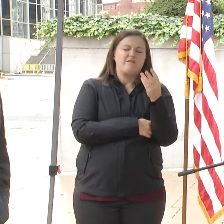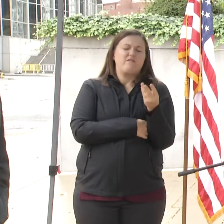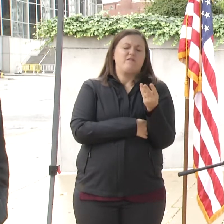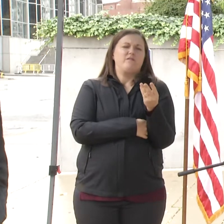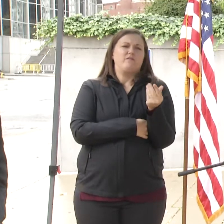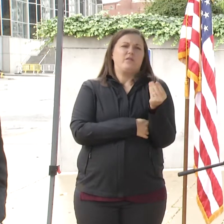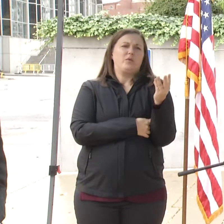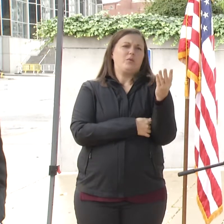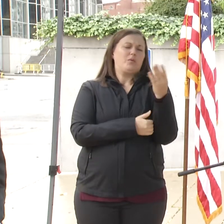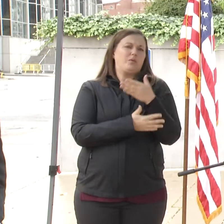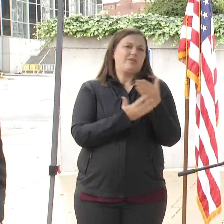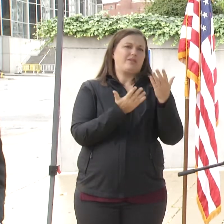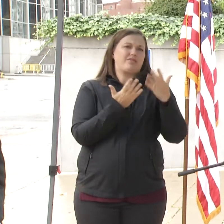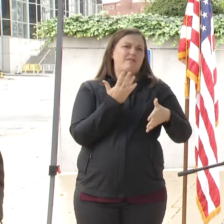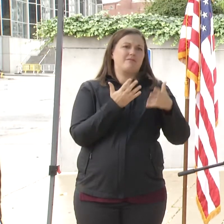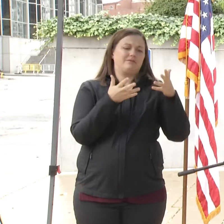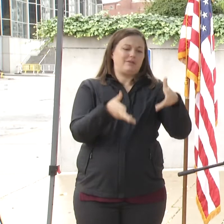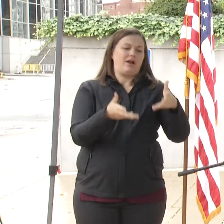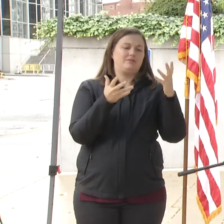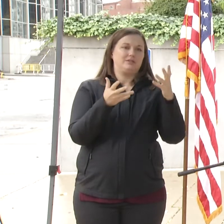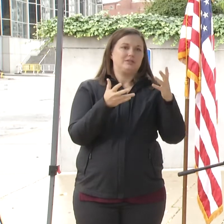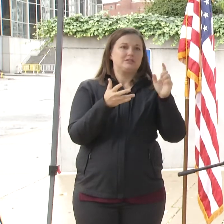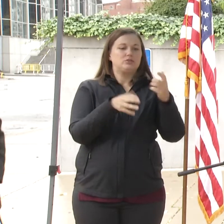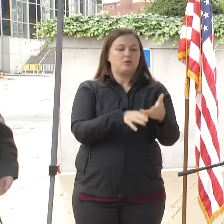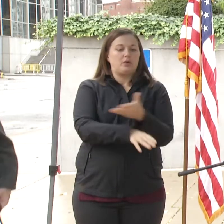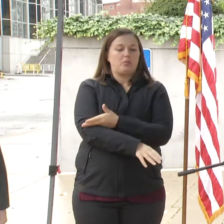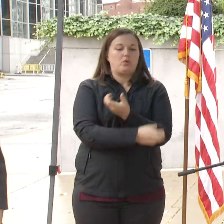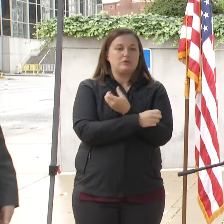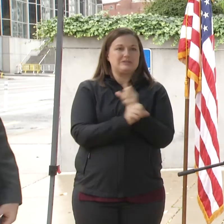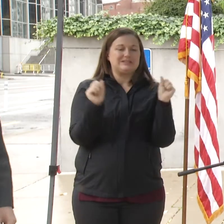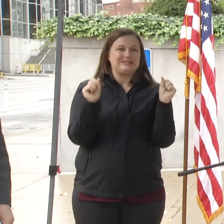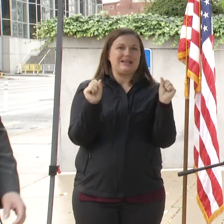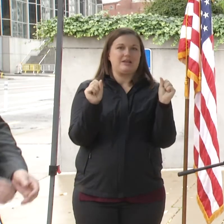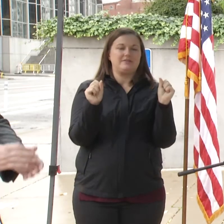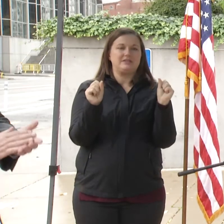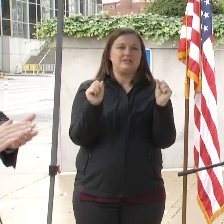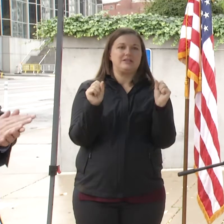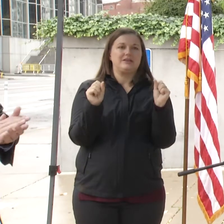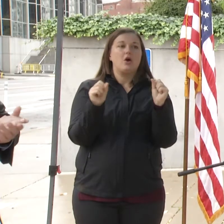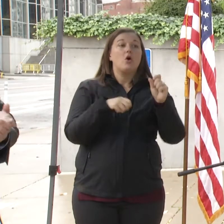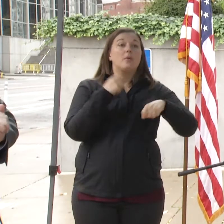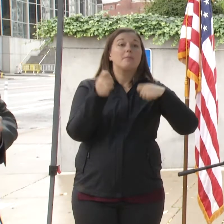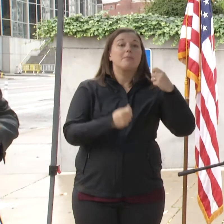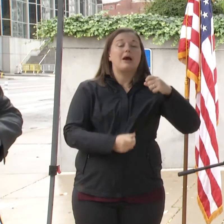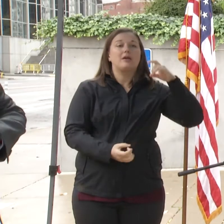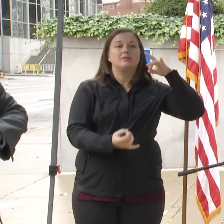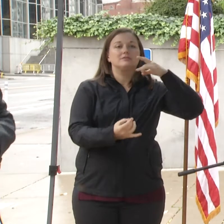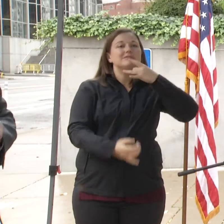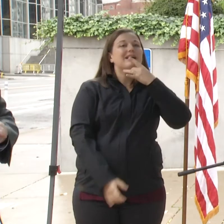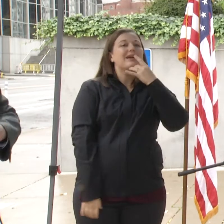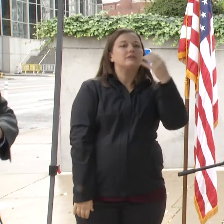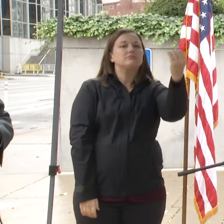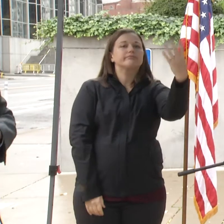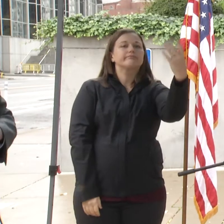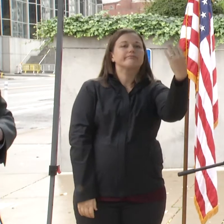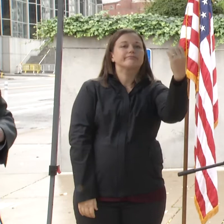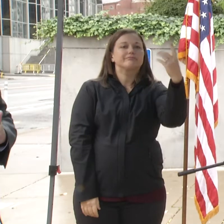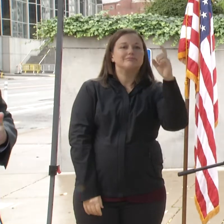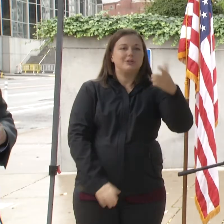up are improved safety bike signal infrastructure. Through the end of the project, we